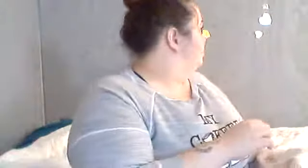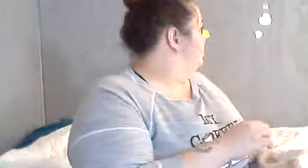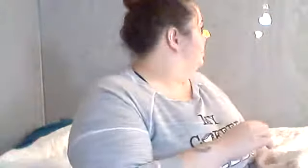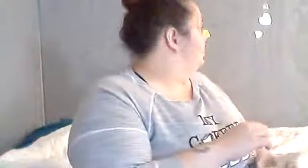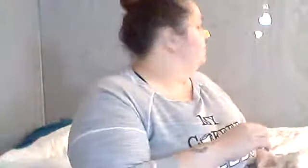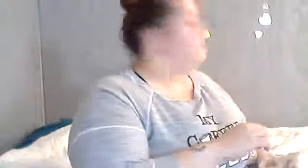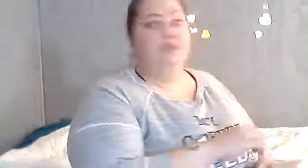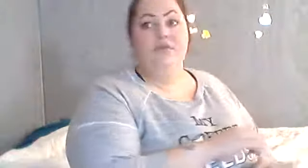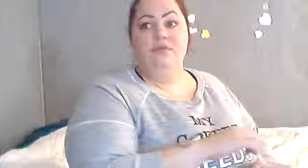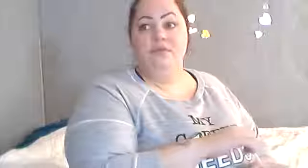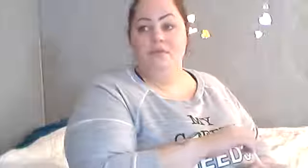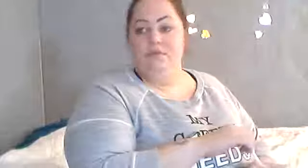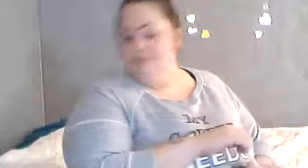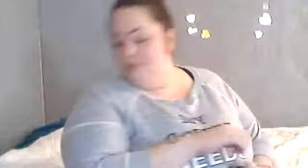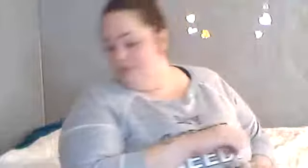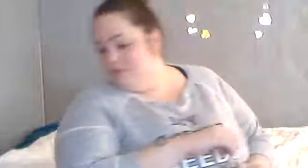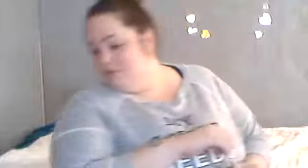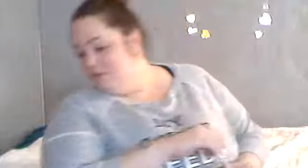Where did you put the other one?